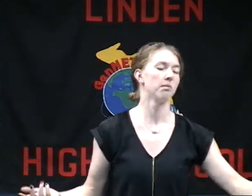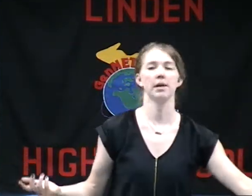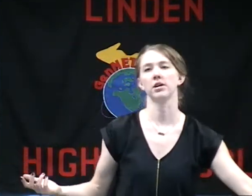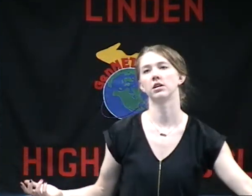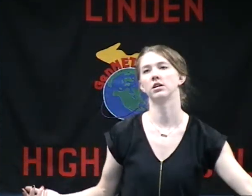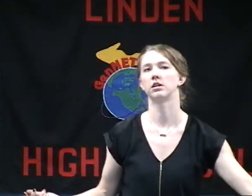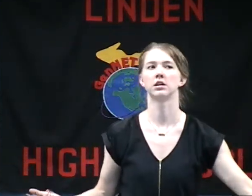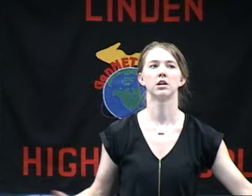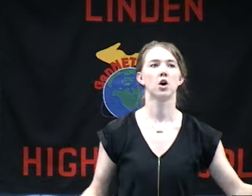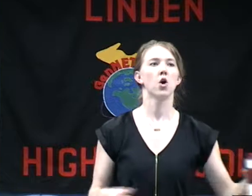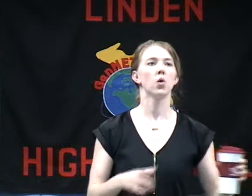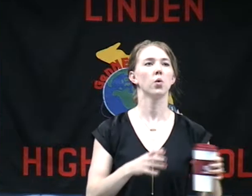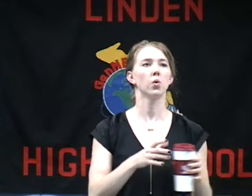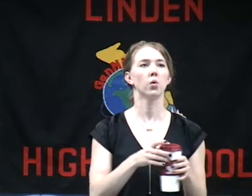Maybe.